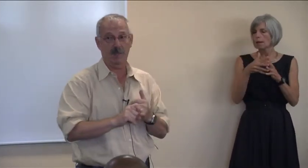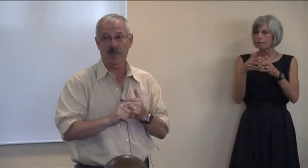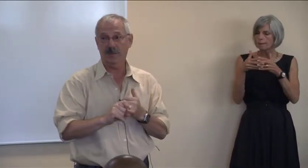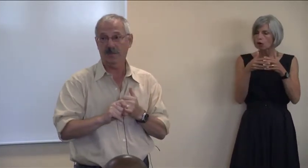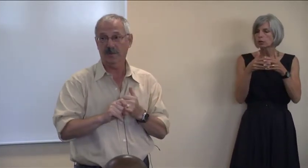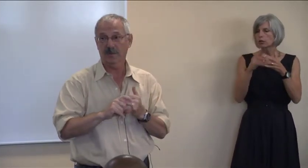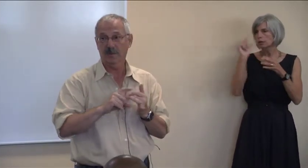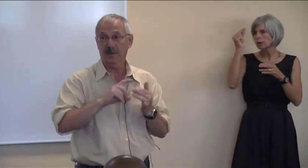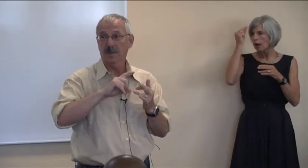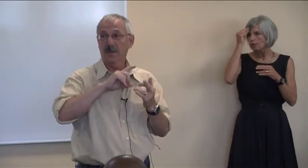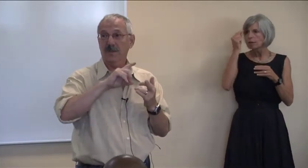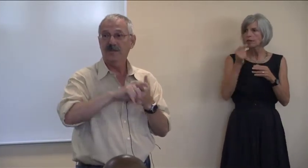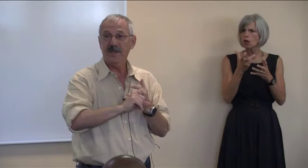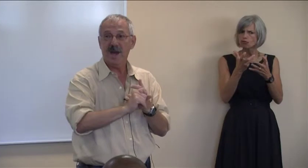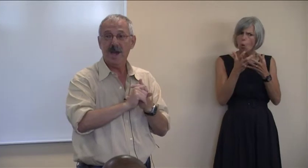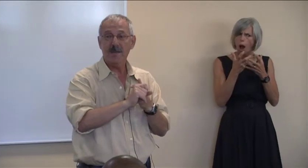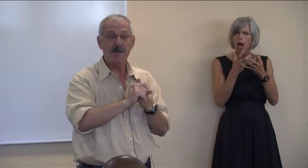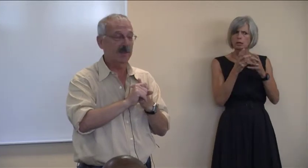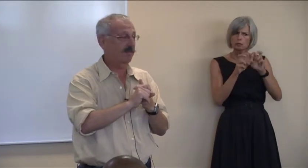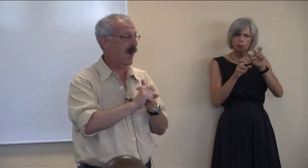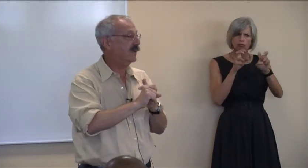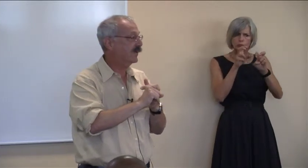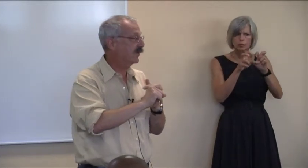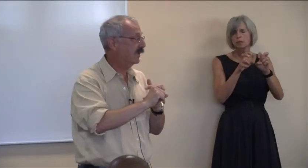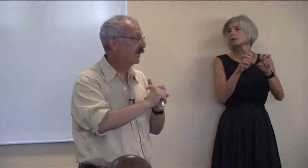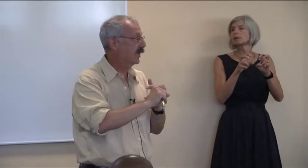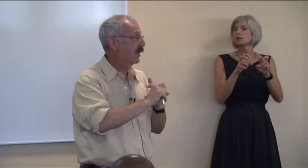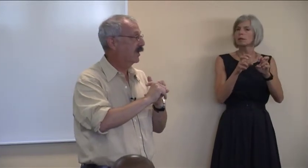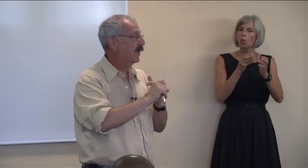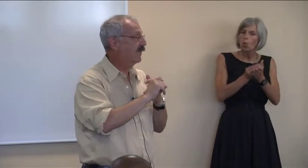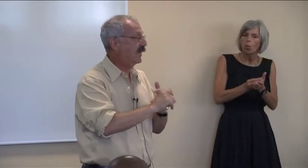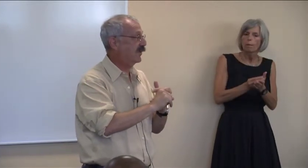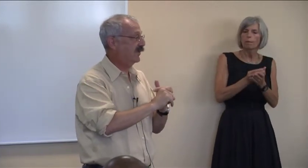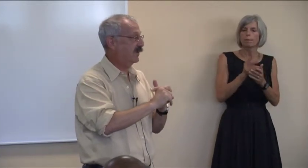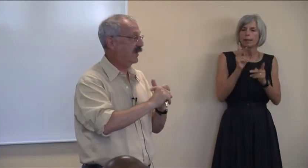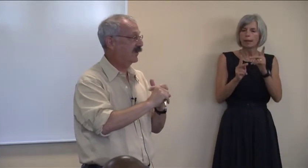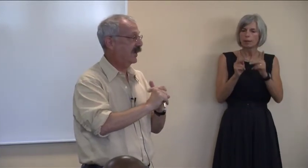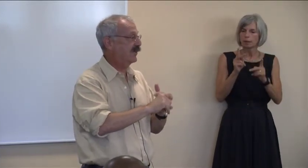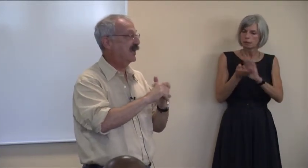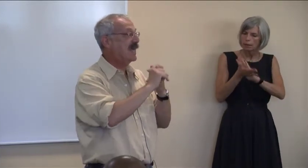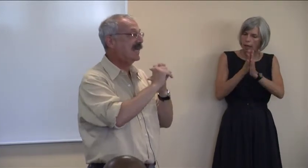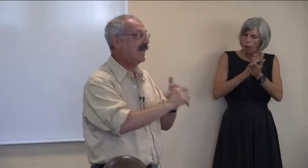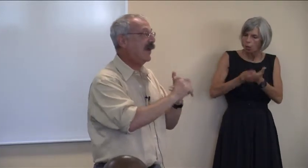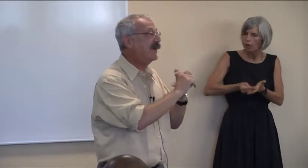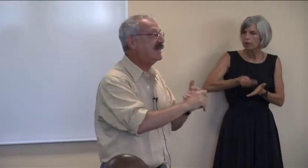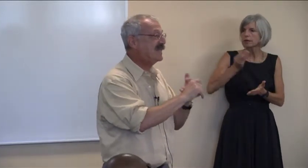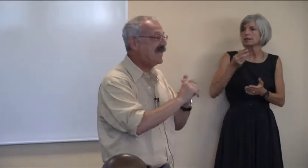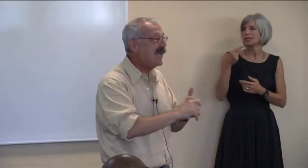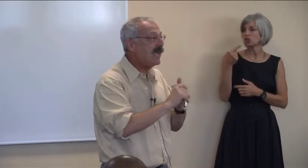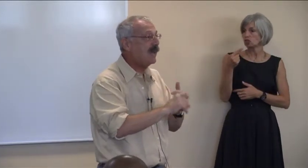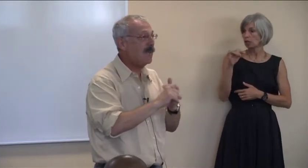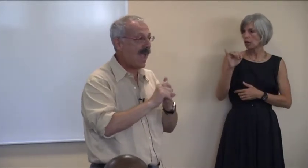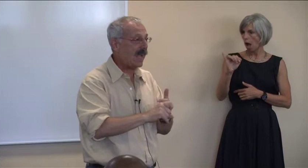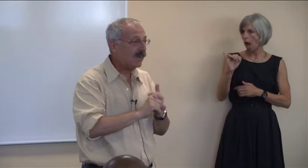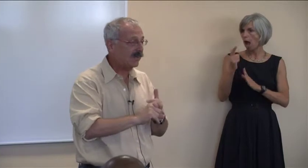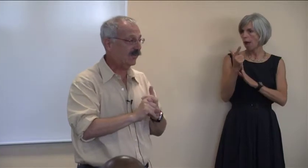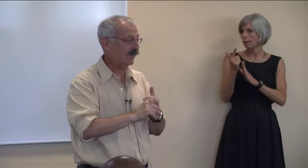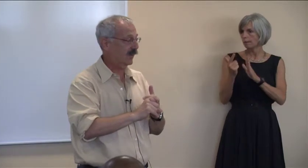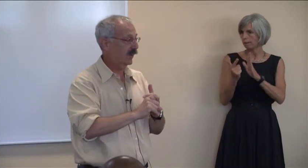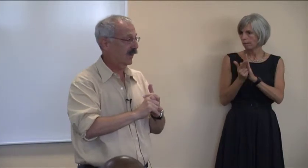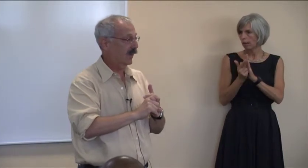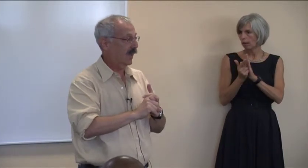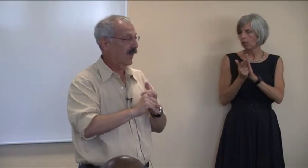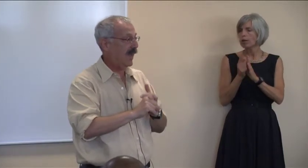for families, the GI Bill of Rights, the Veterans Administration, guaranteeing